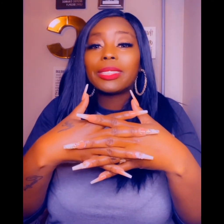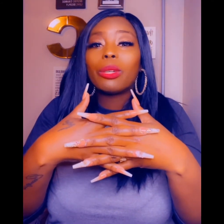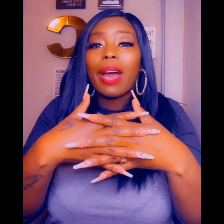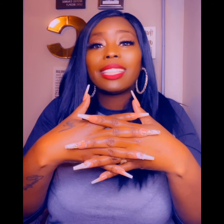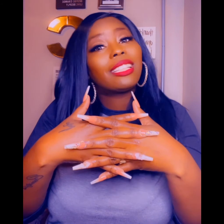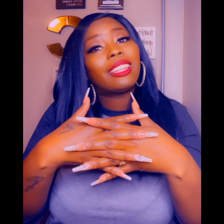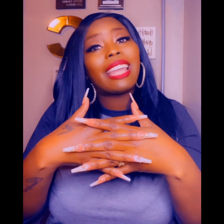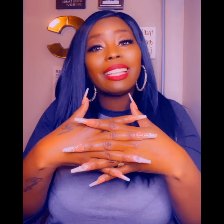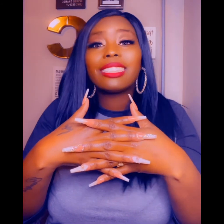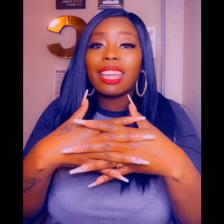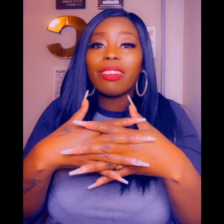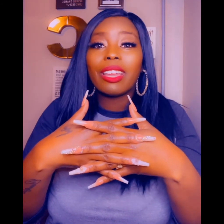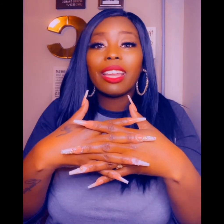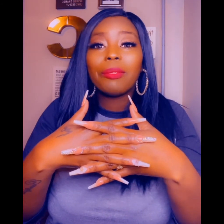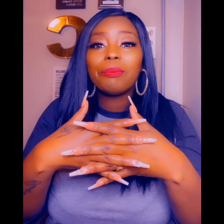watch the Thanksgiving